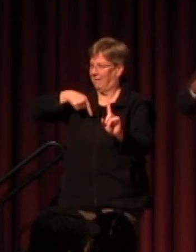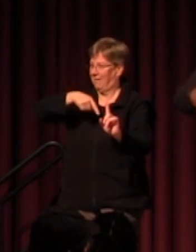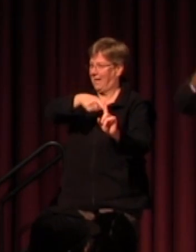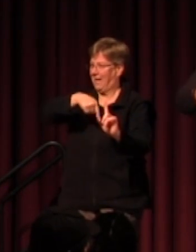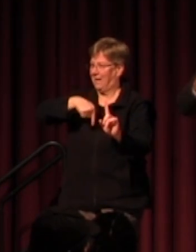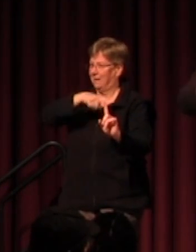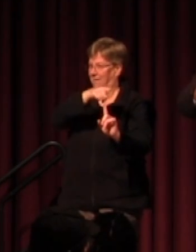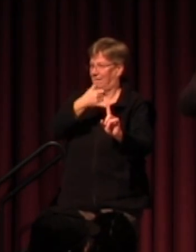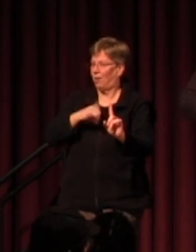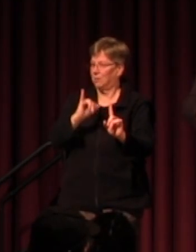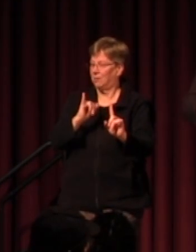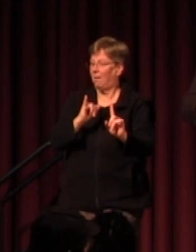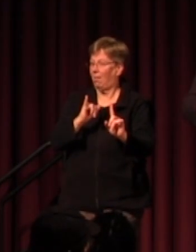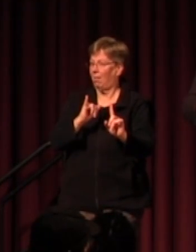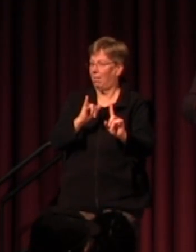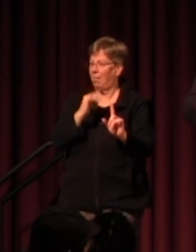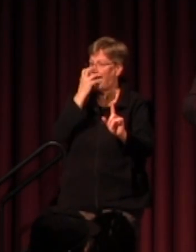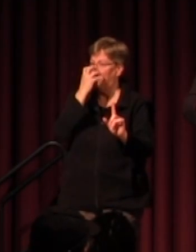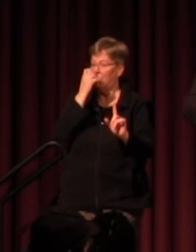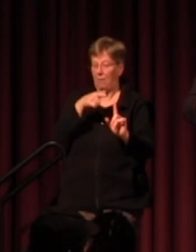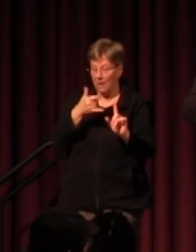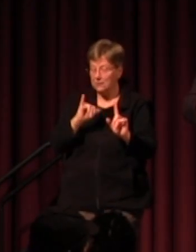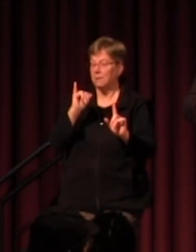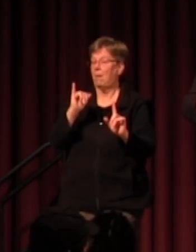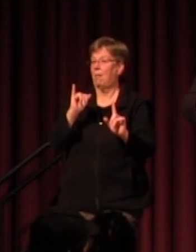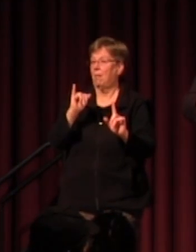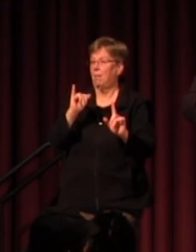Because we're still living with the effects.